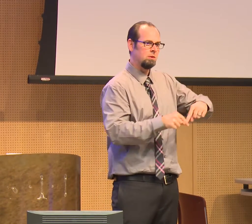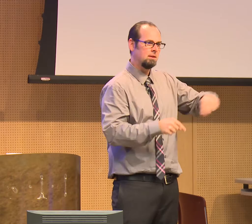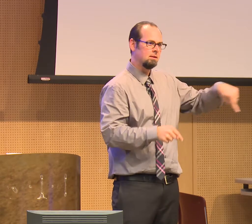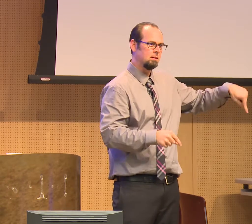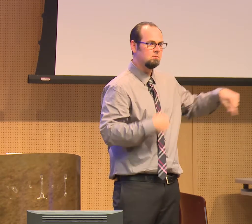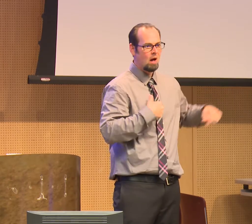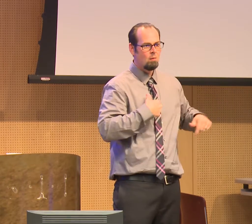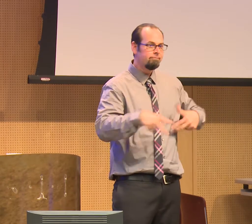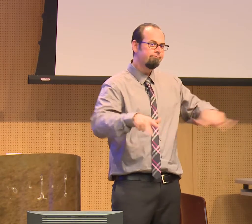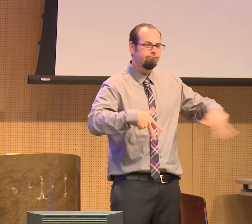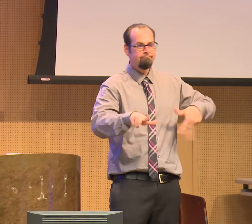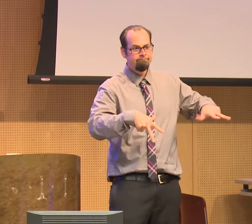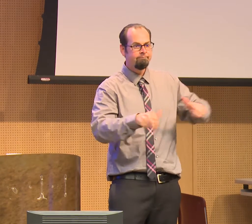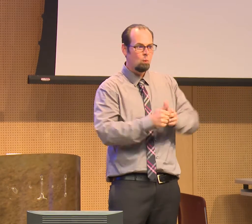and I would walk to the shop with him.